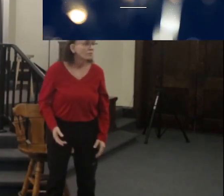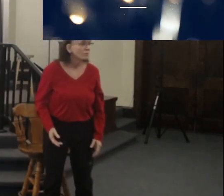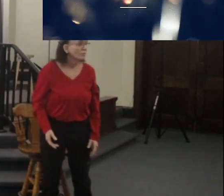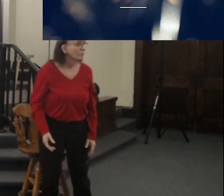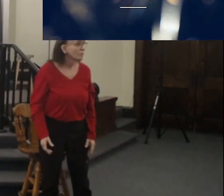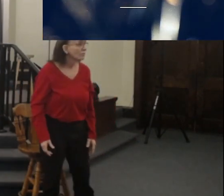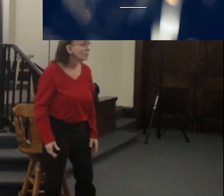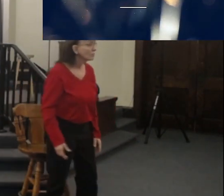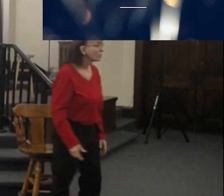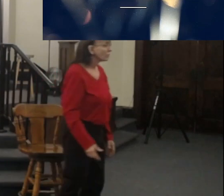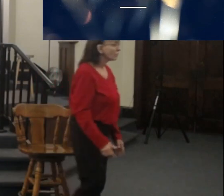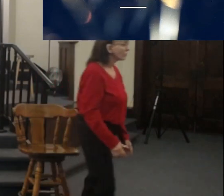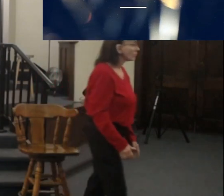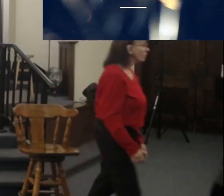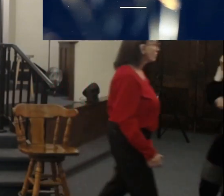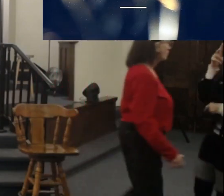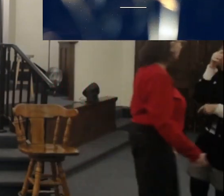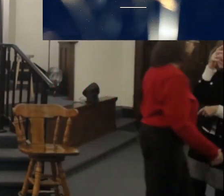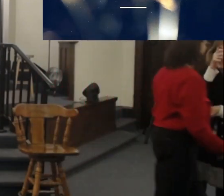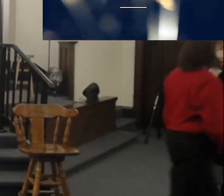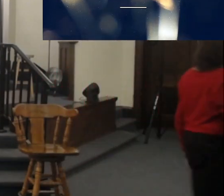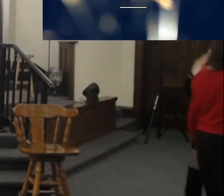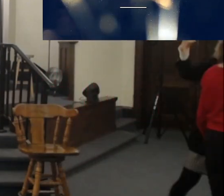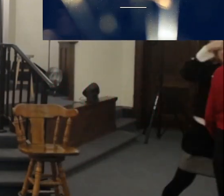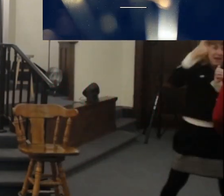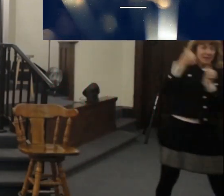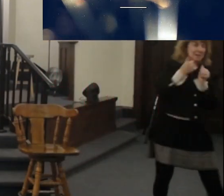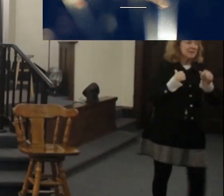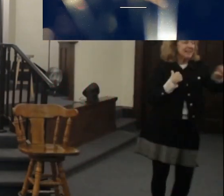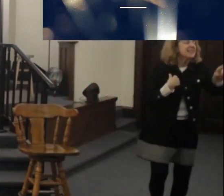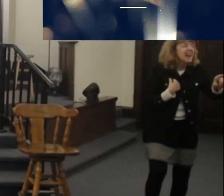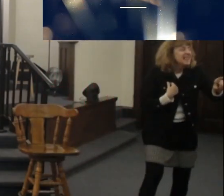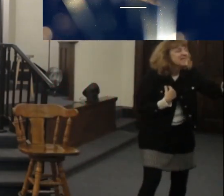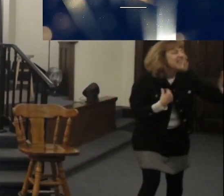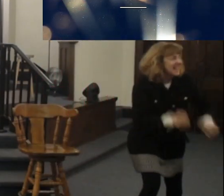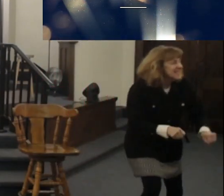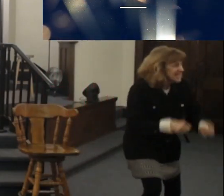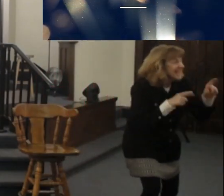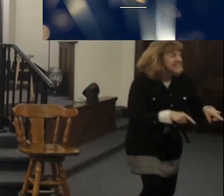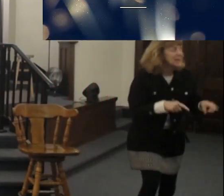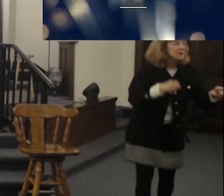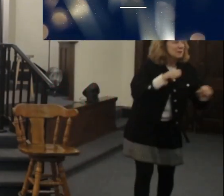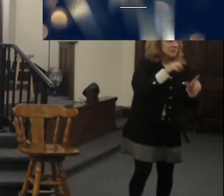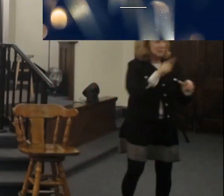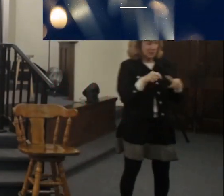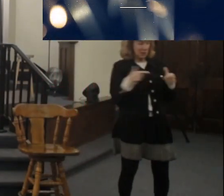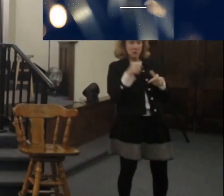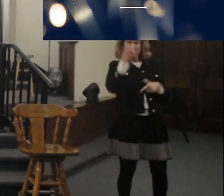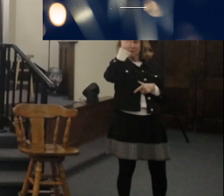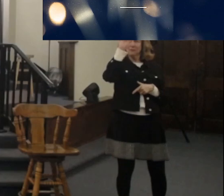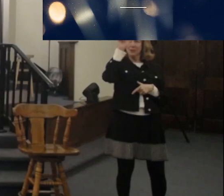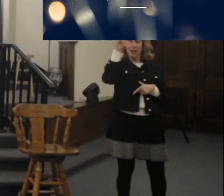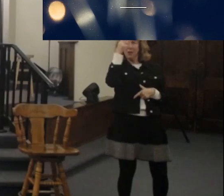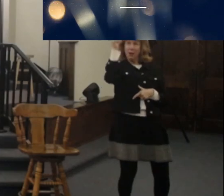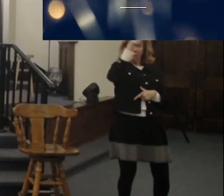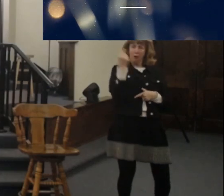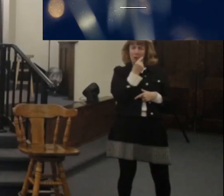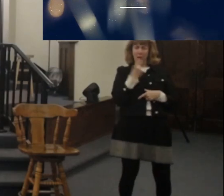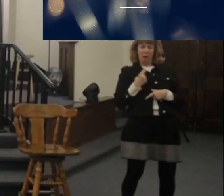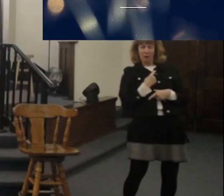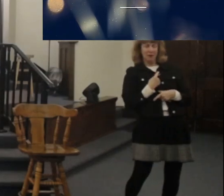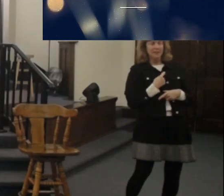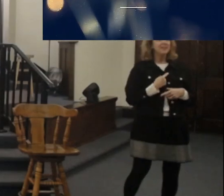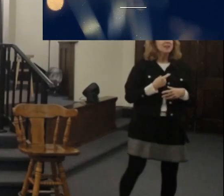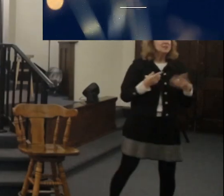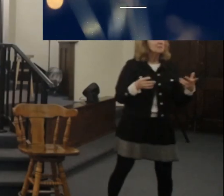here? I promise I wasn't, like, you know, going crazy there, but oh my gosh, I was so scared. Okay, so we're going to